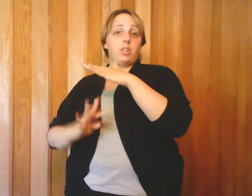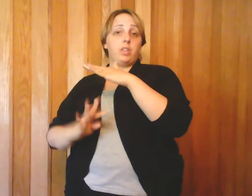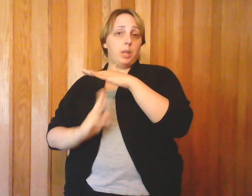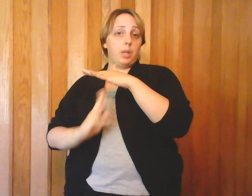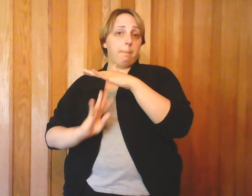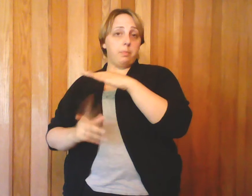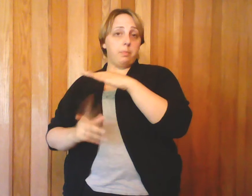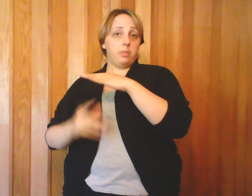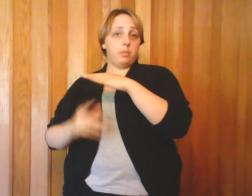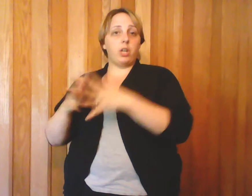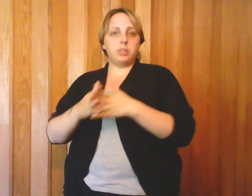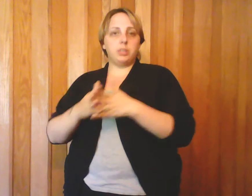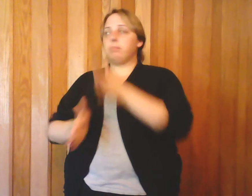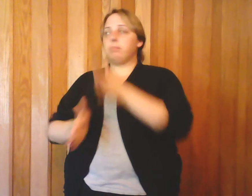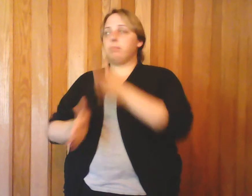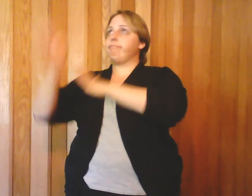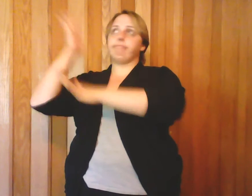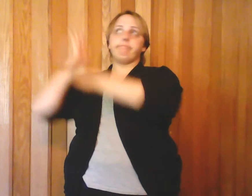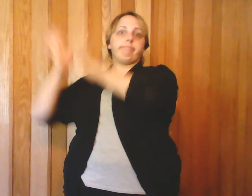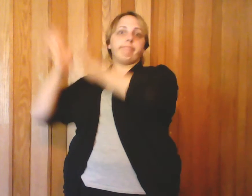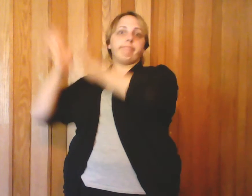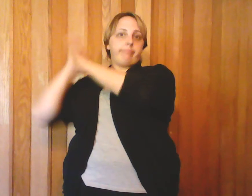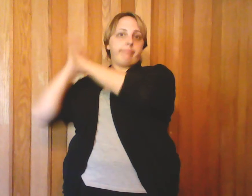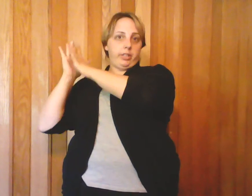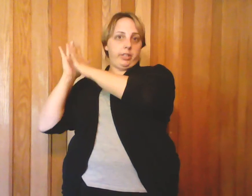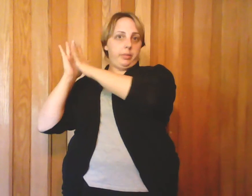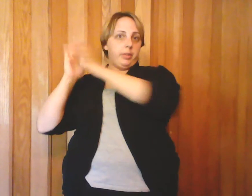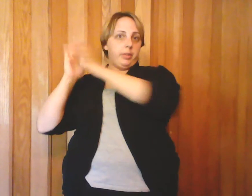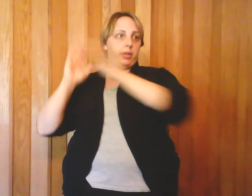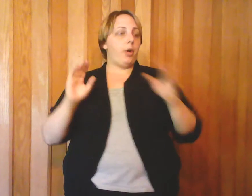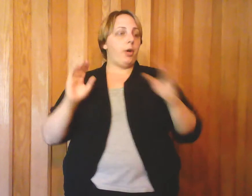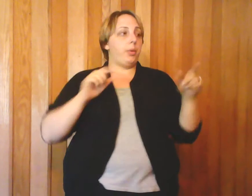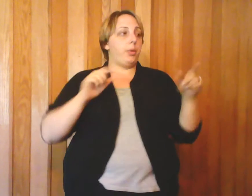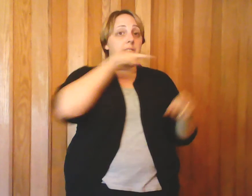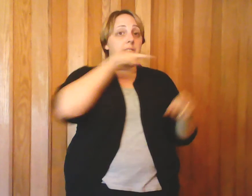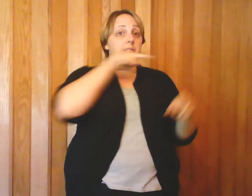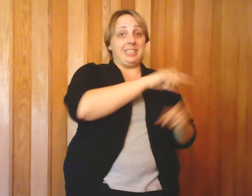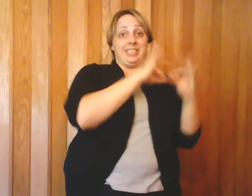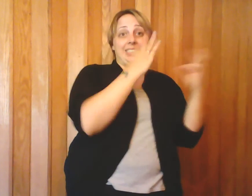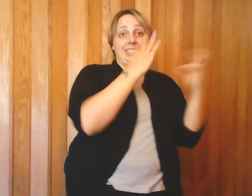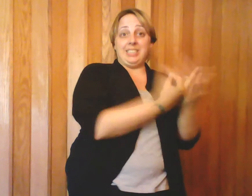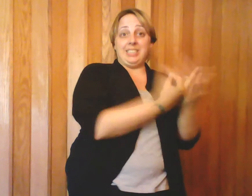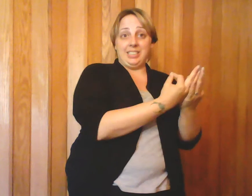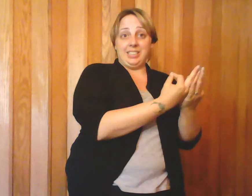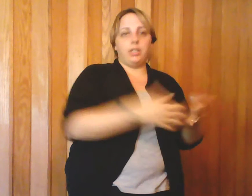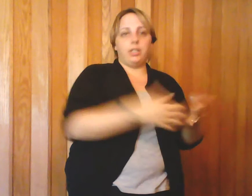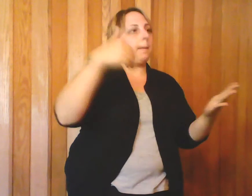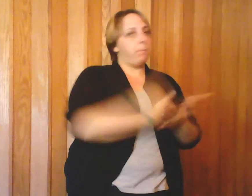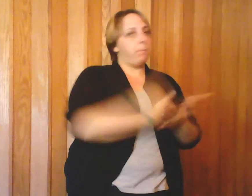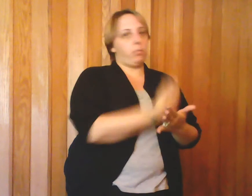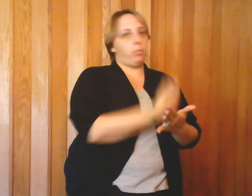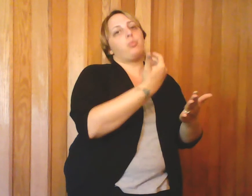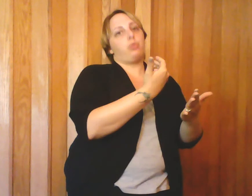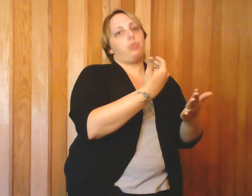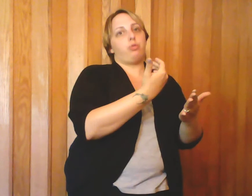my grandmother had 3 other suitors at the time that my grandfather successfully proposed to her. And the first time he proposed, he brought